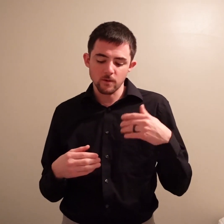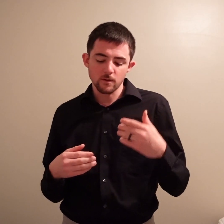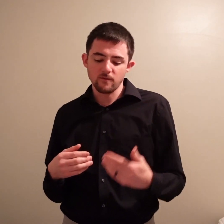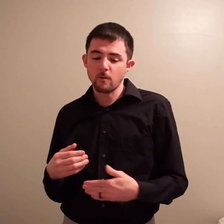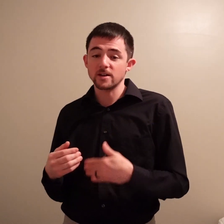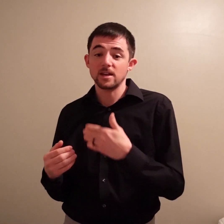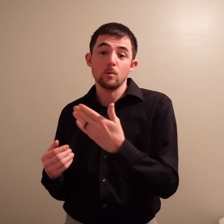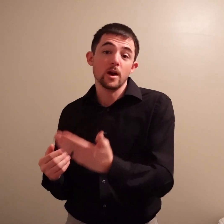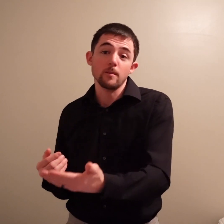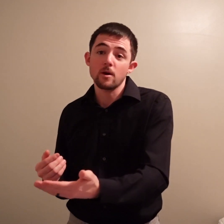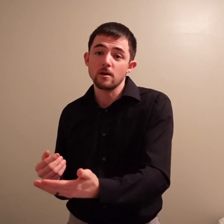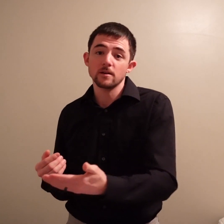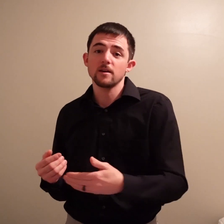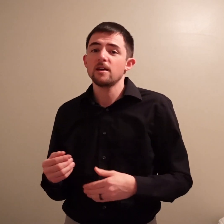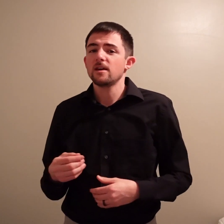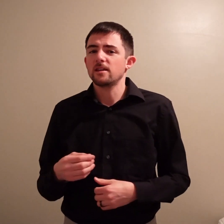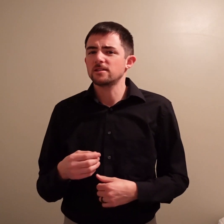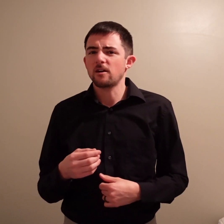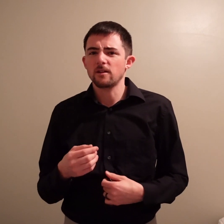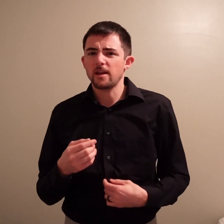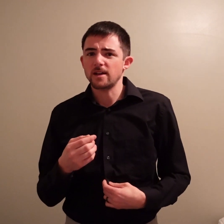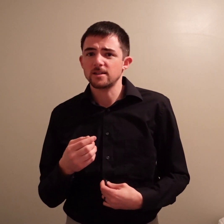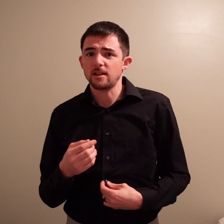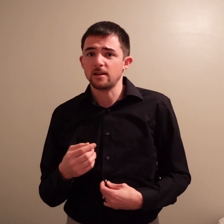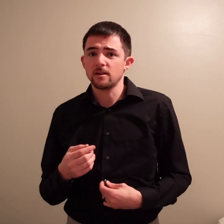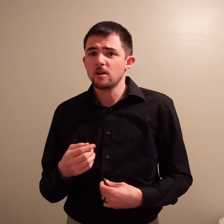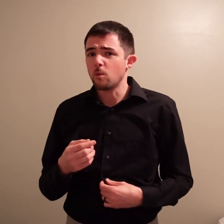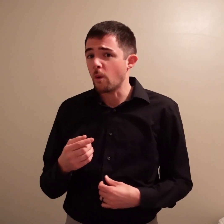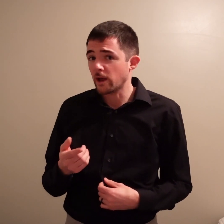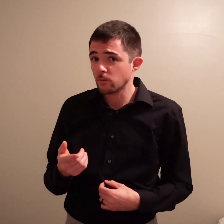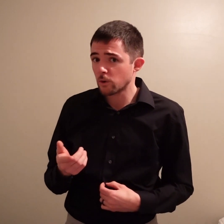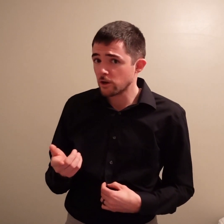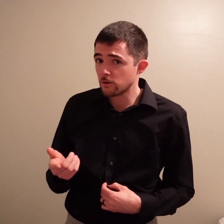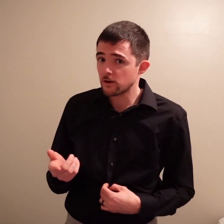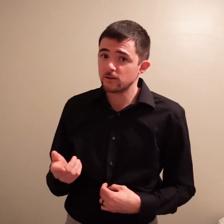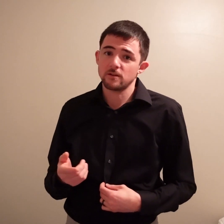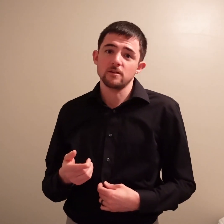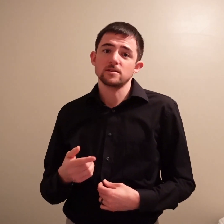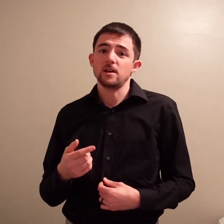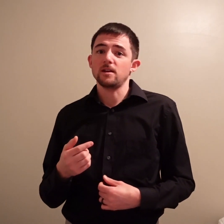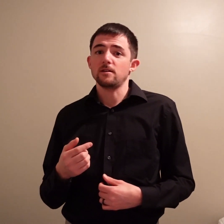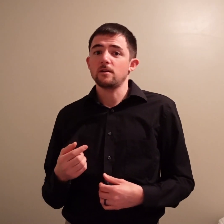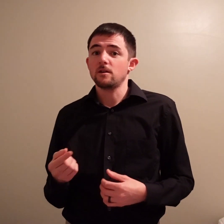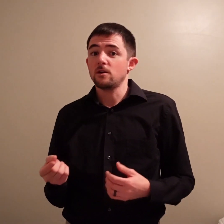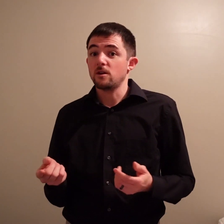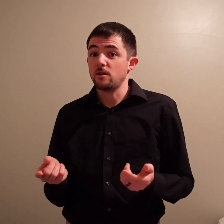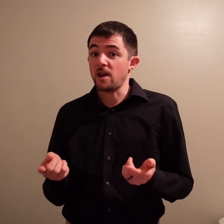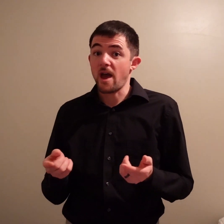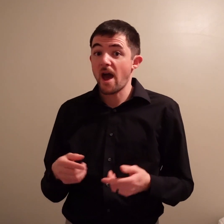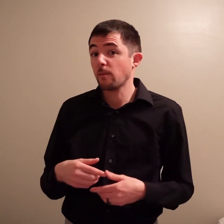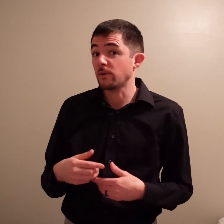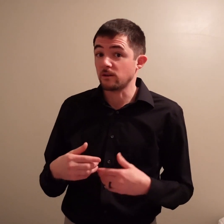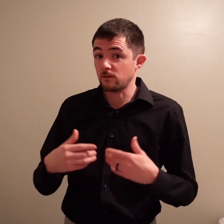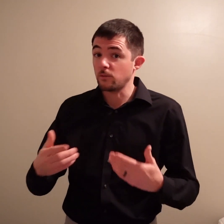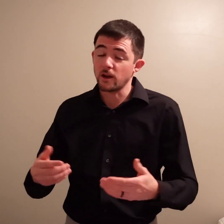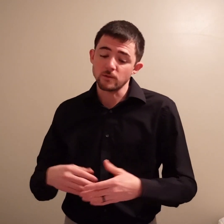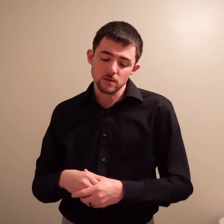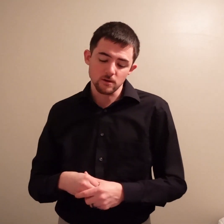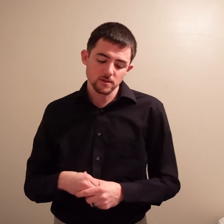if I want to say when I'm hurt, it's not really asking like when were you hurt, you're saying it happened when I was hurt. So